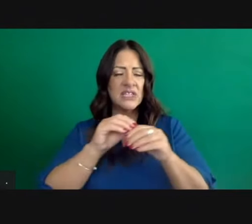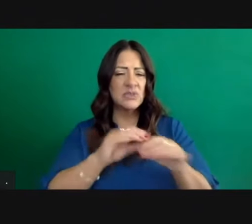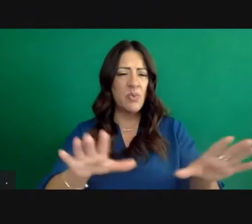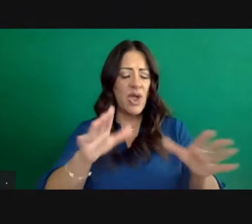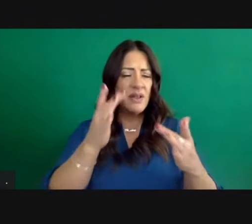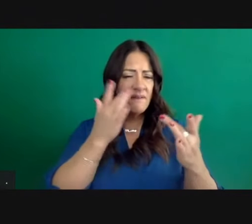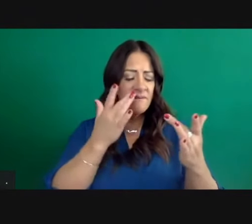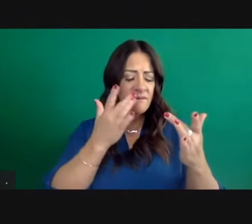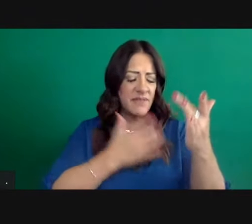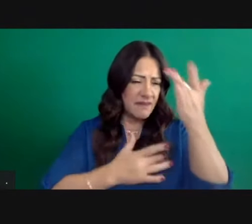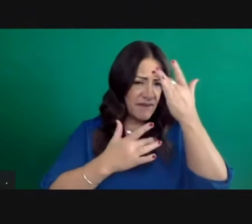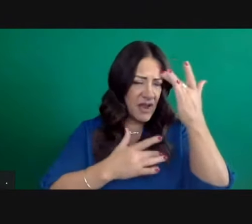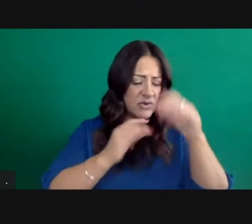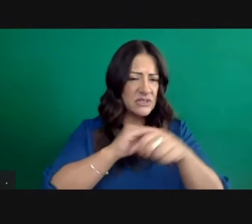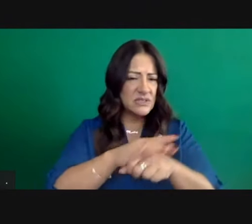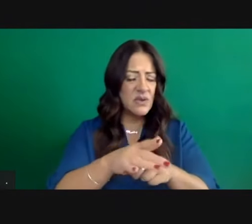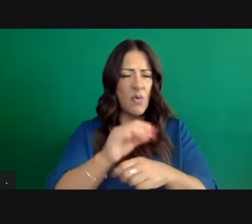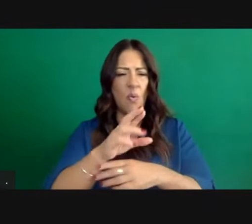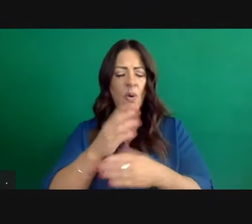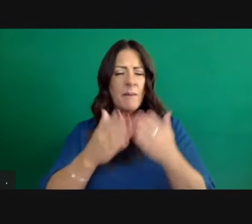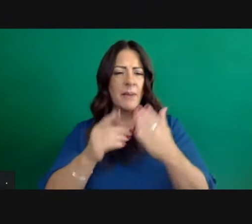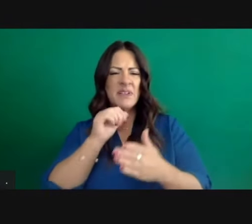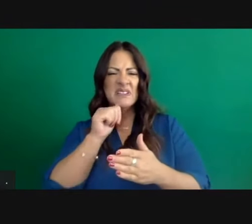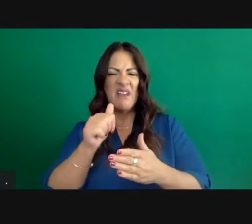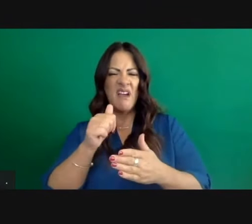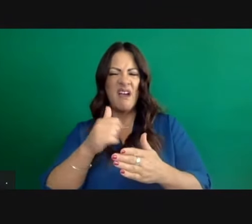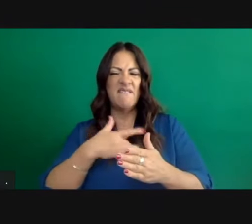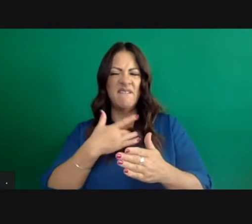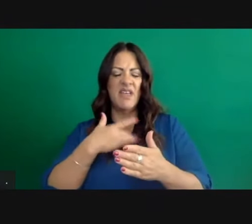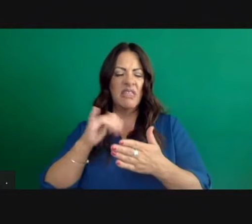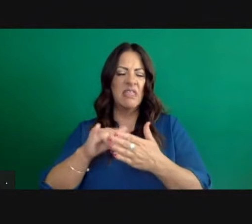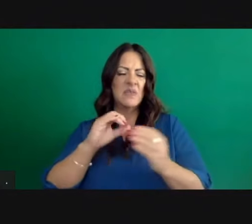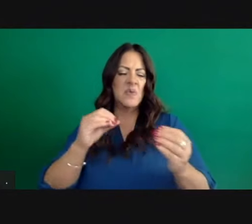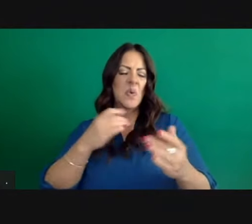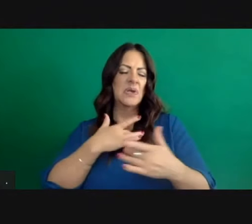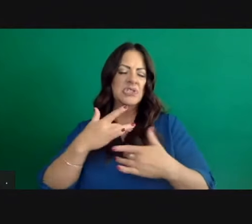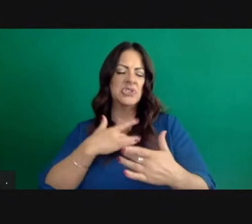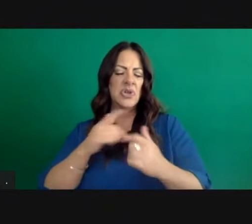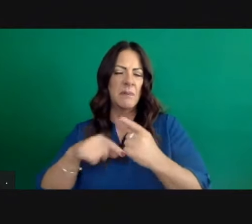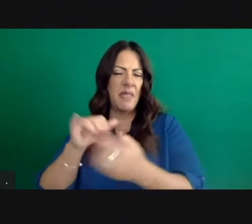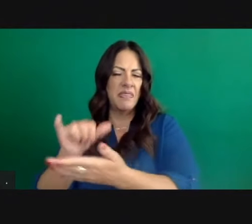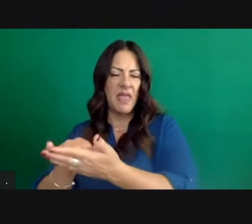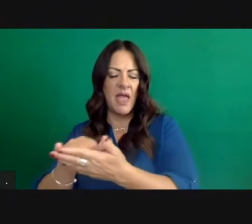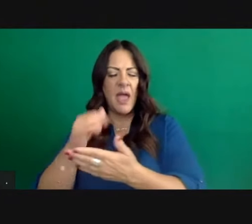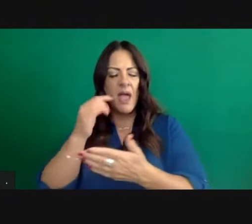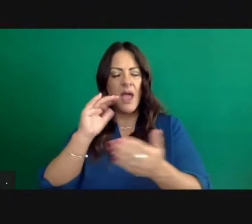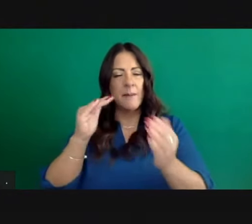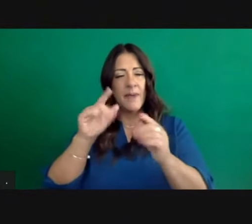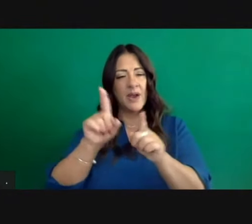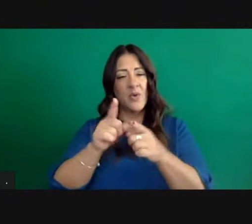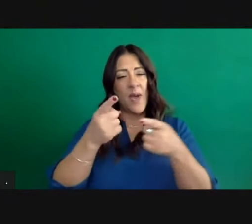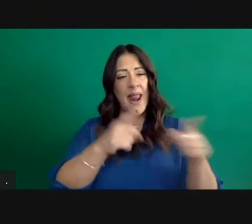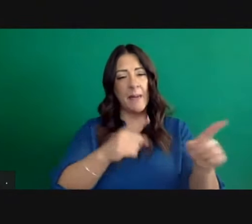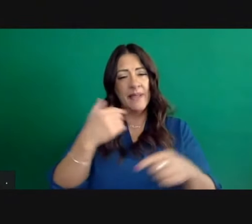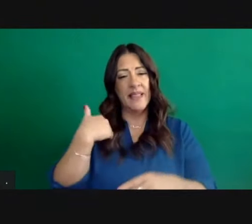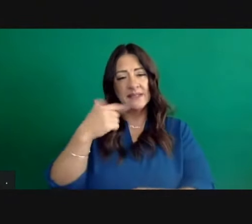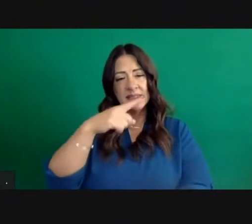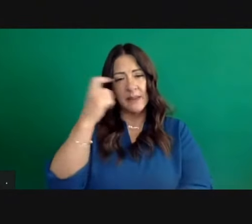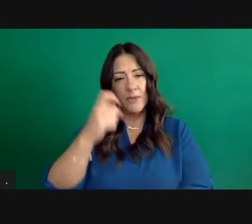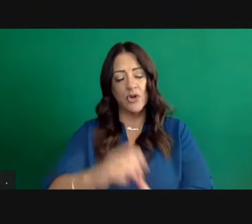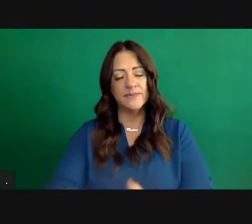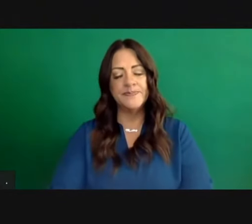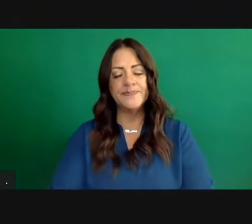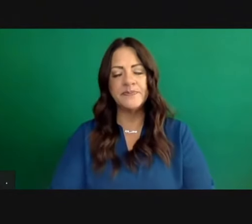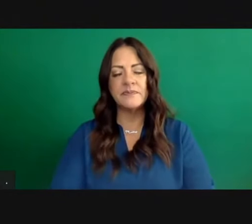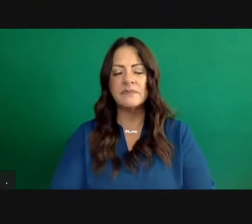not of concern, given that that did not seem to be a problem earlier this summer. I'll say there's always concern when